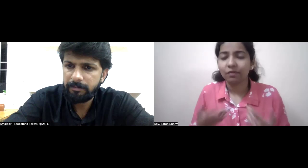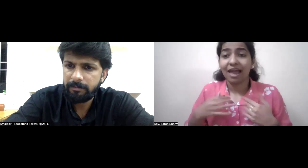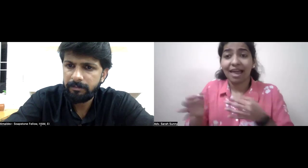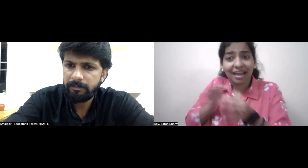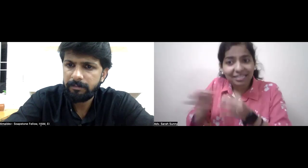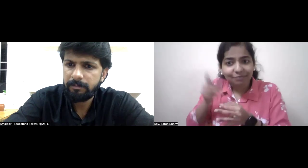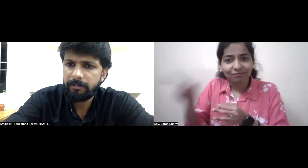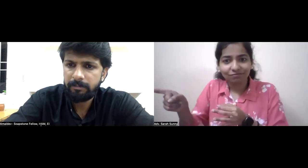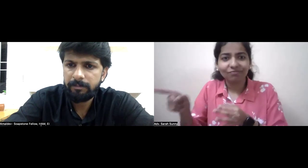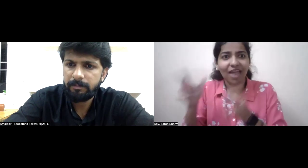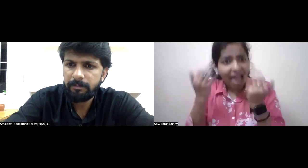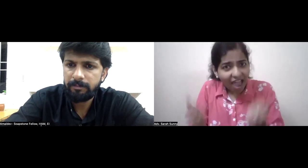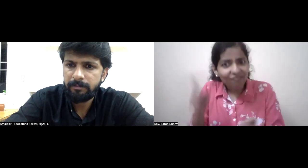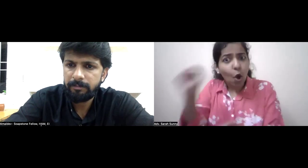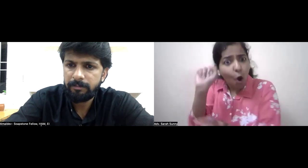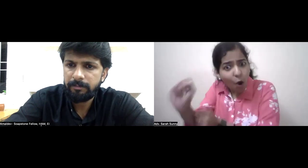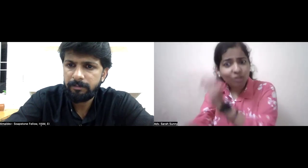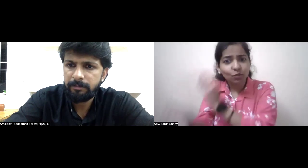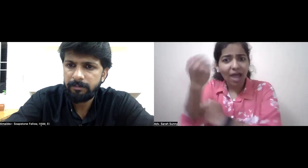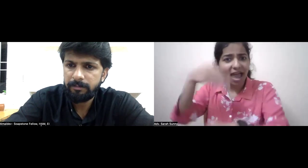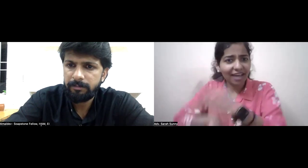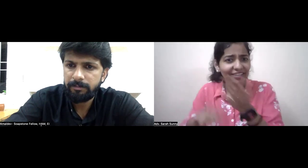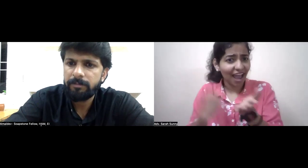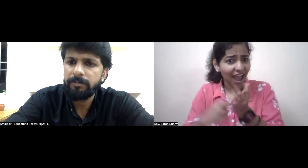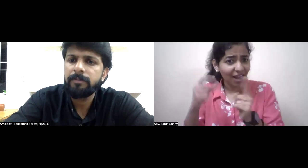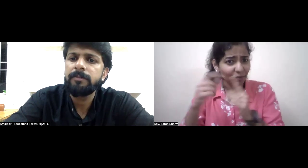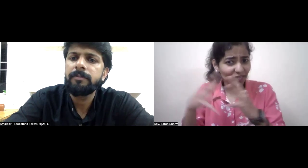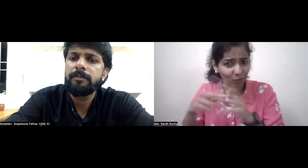educational institutions, or there's no accessible